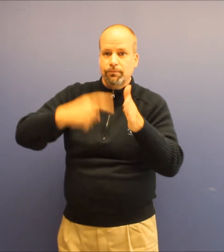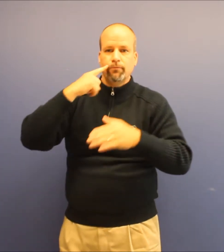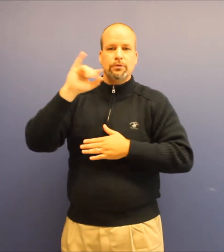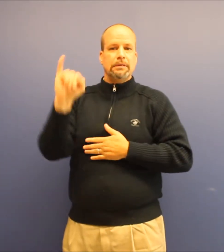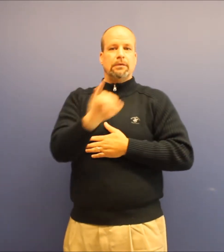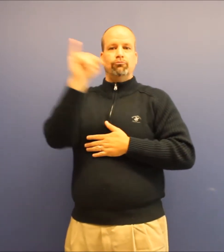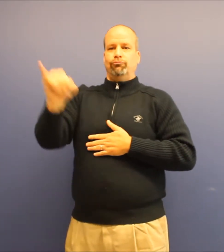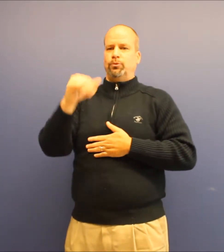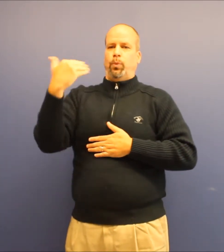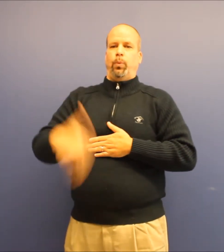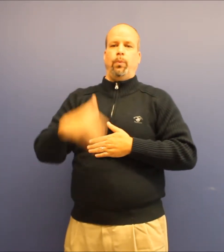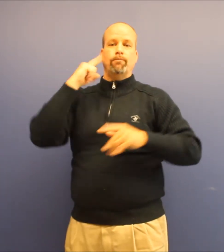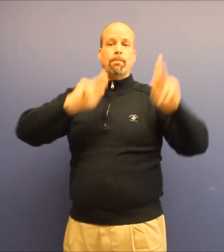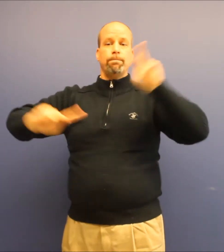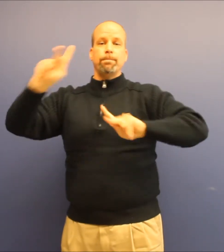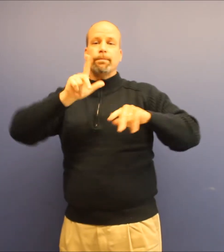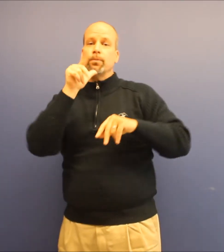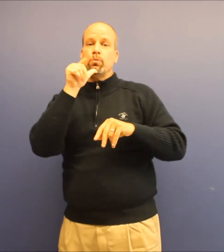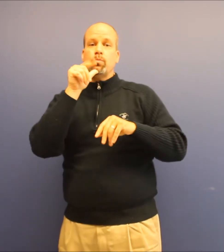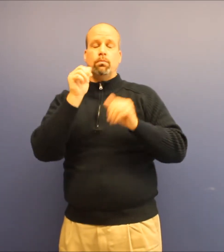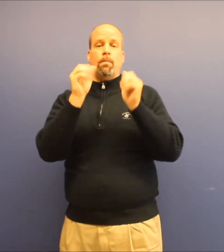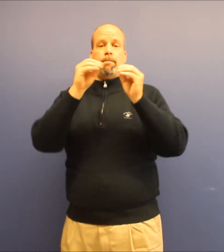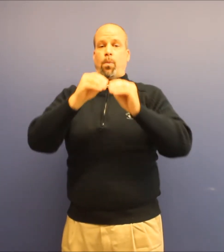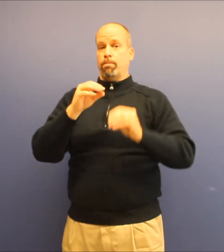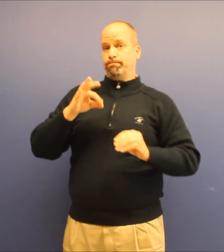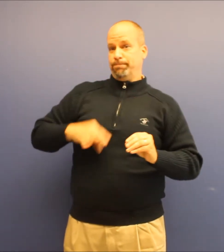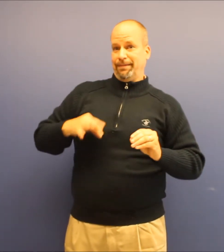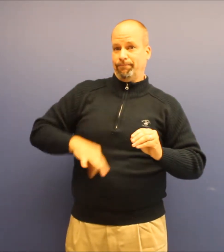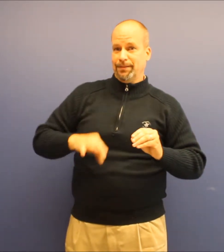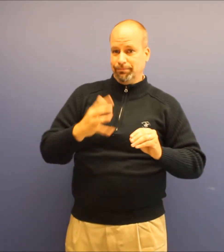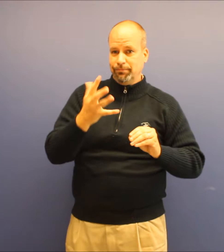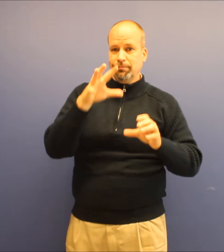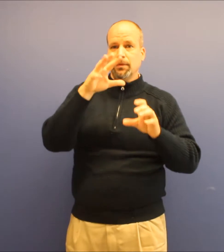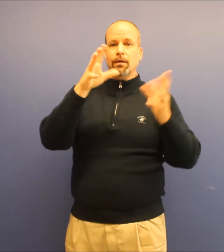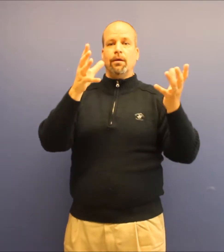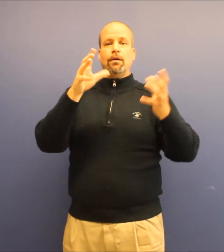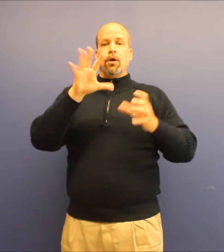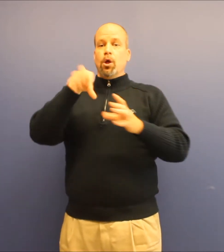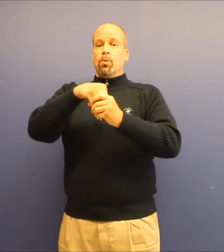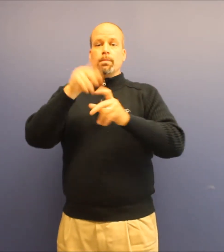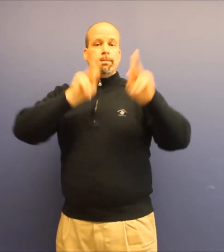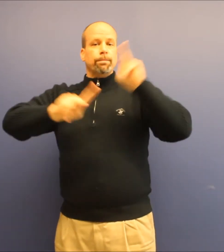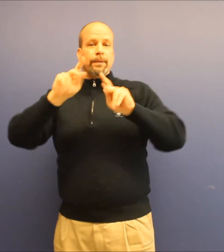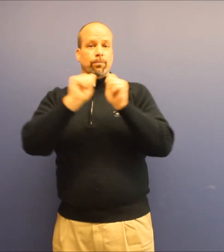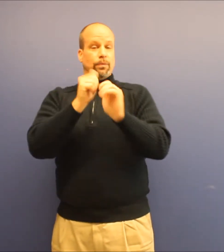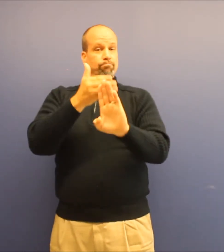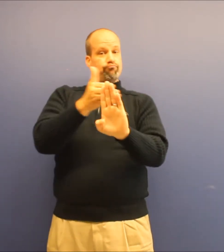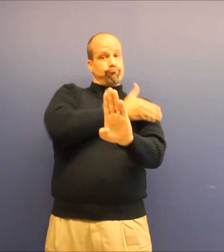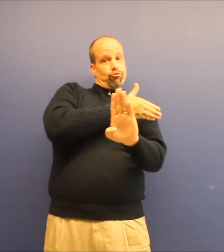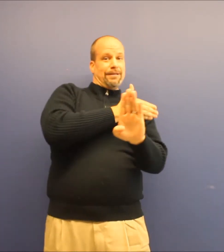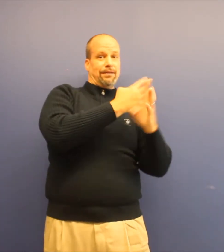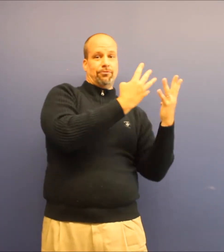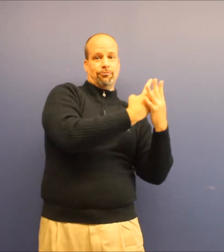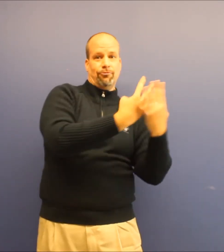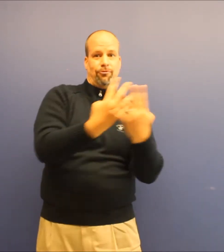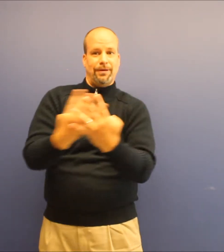That would drive the cost of insurance much higher for people who want more benefits, including people with pre-existing